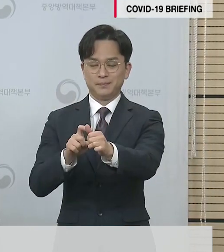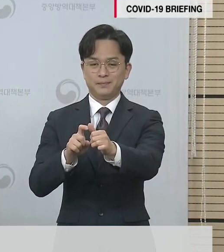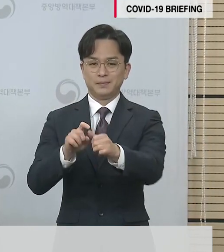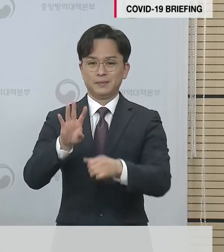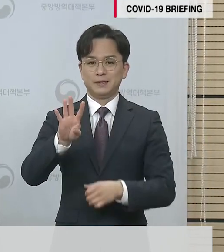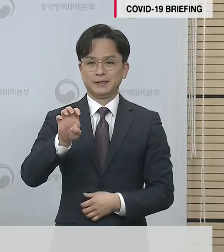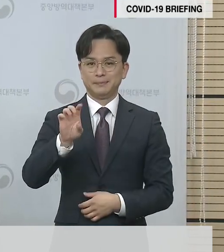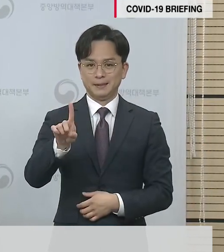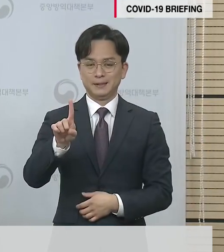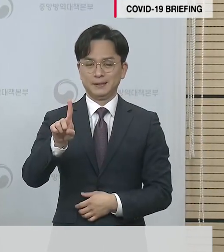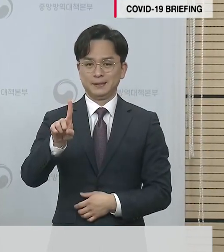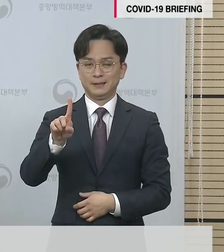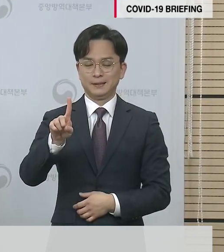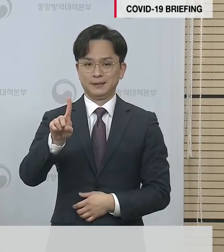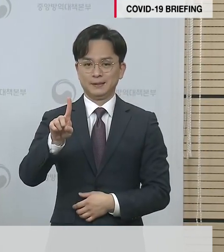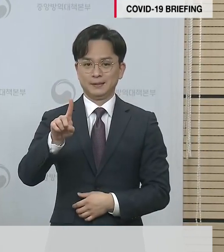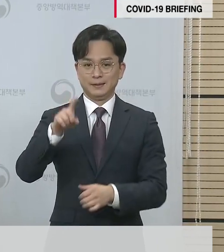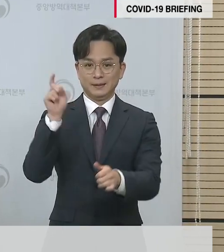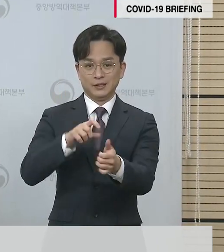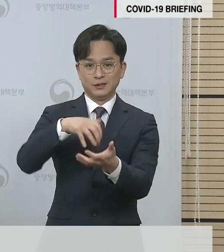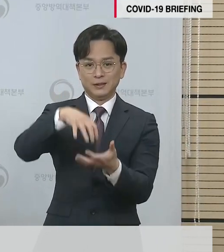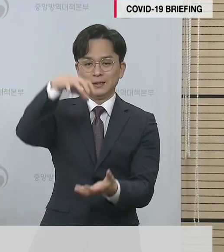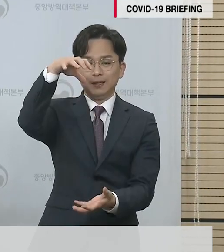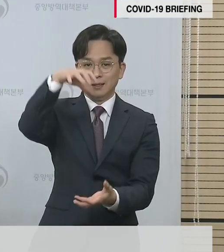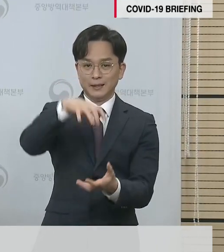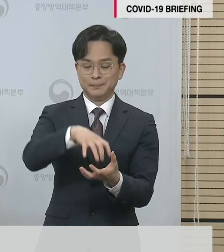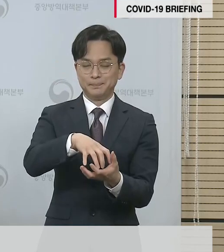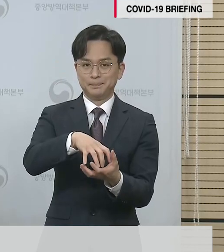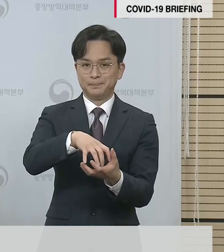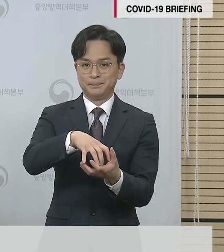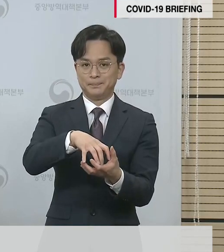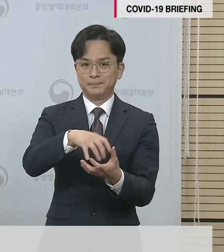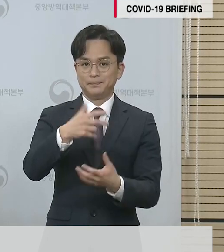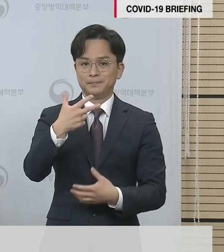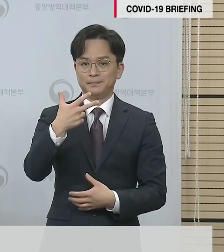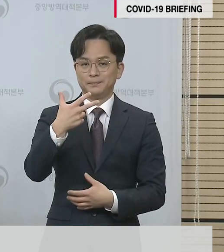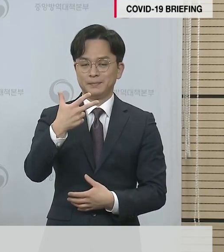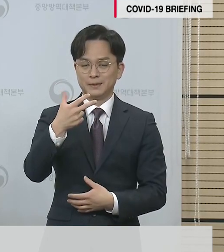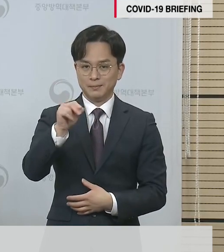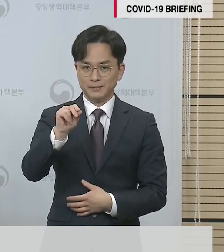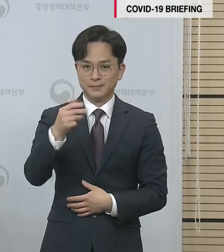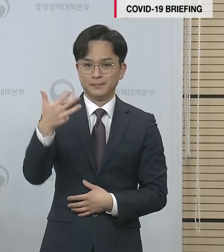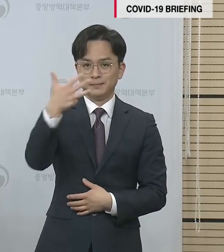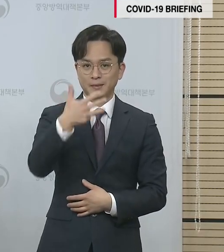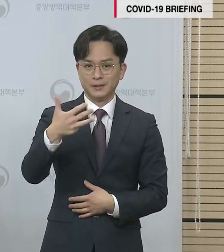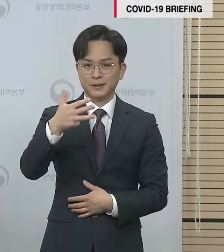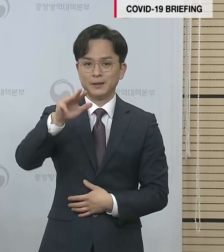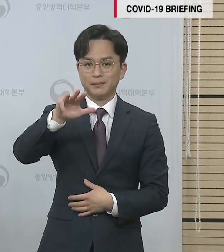and 41 new imported cases. The total caseload now stands at